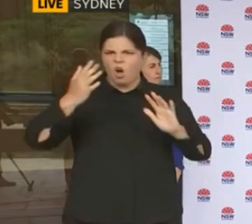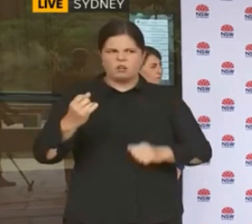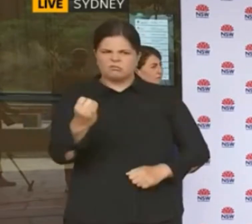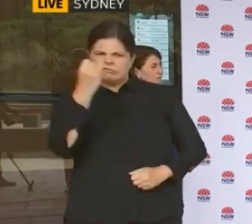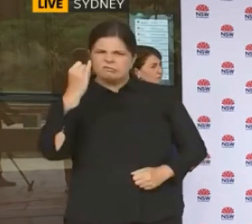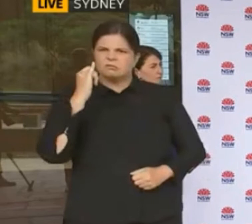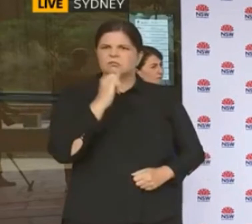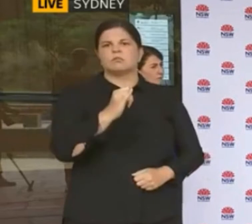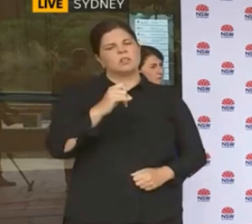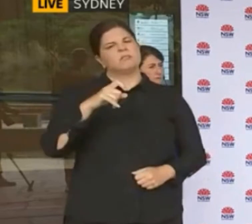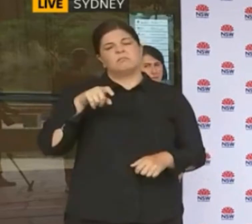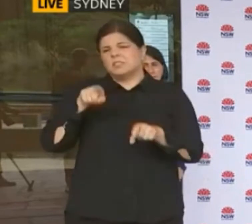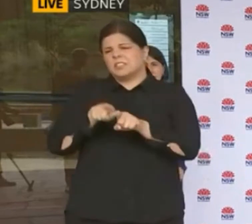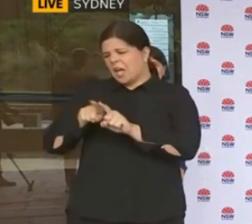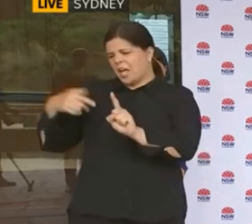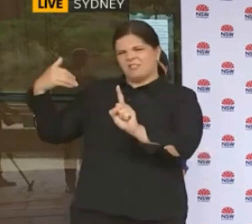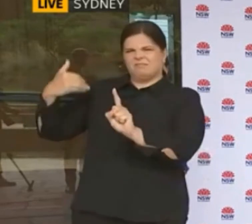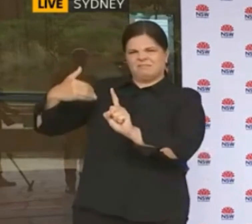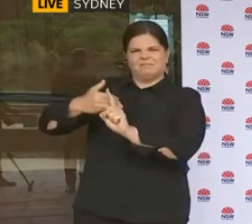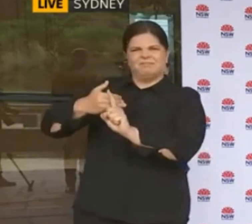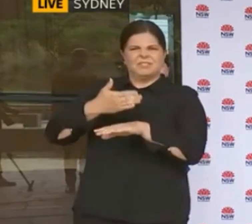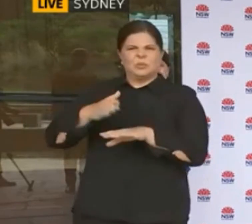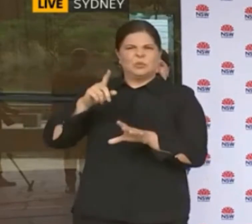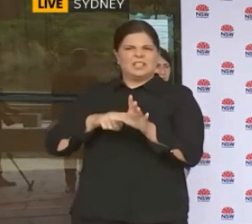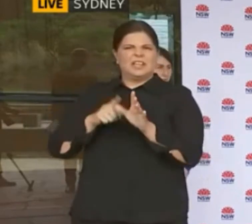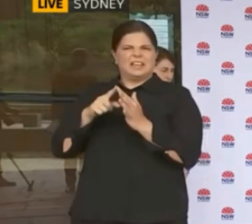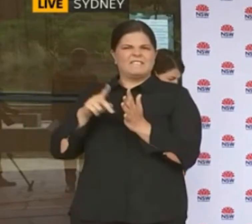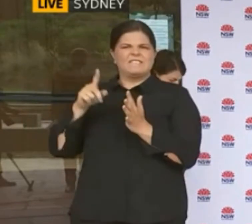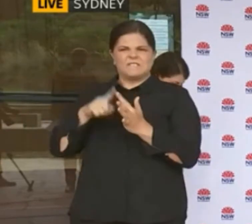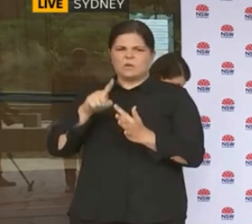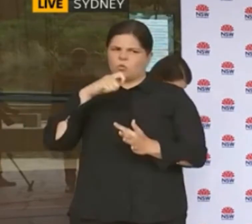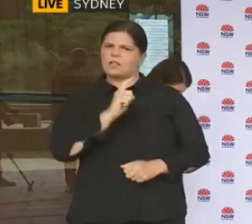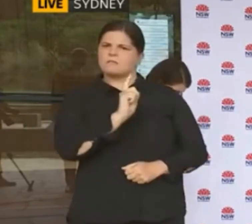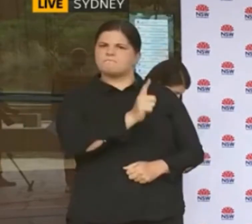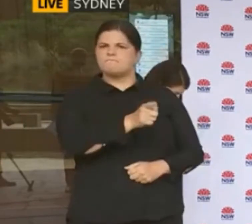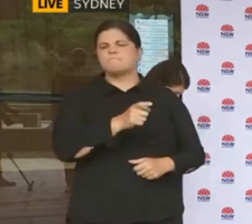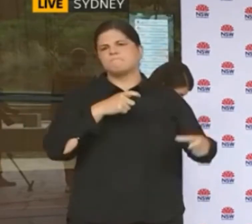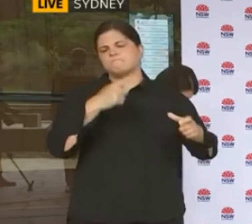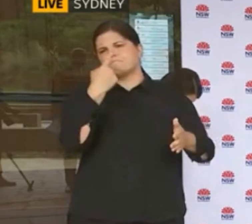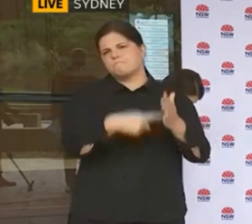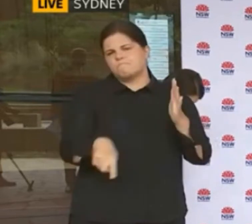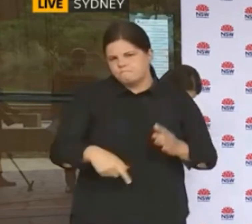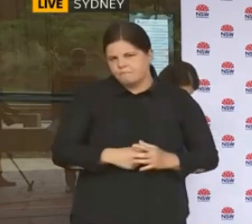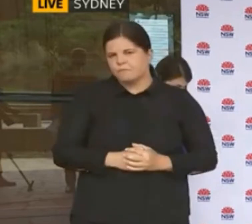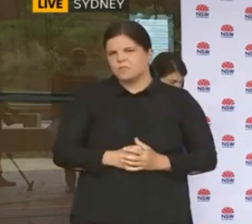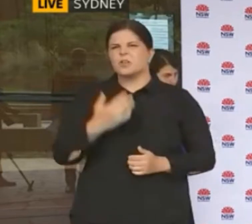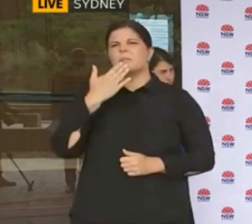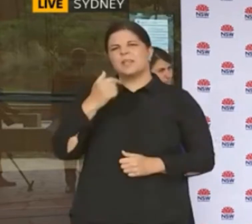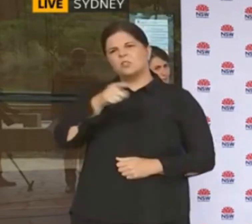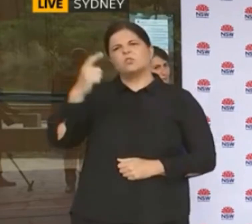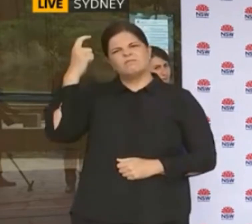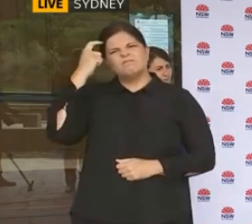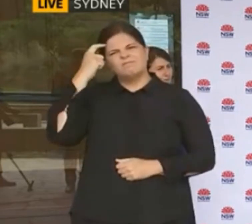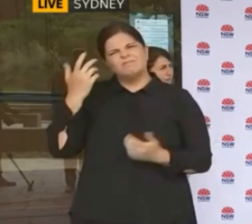dealt with like we normally would on a New Year's Eve operation itself. So again, I'm asking people to use common